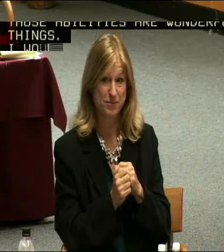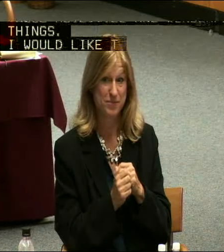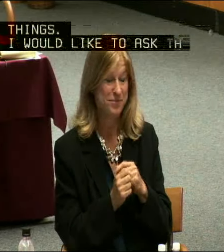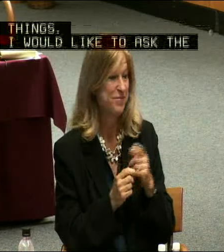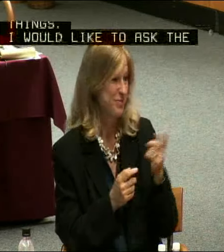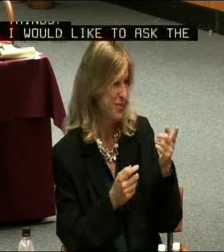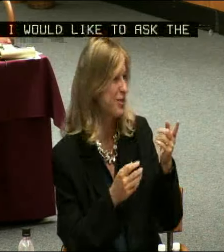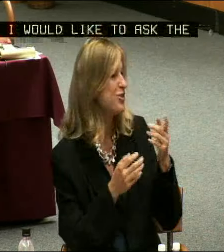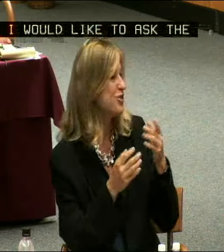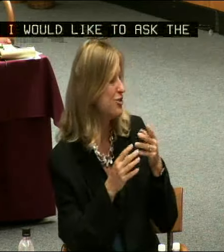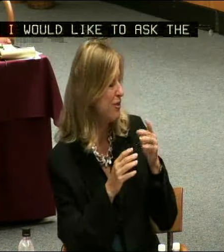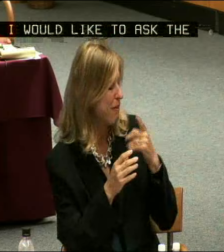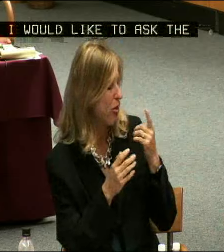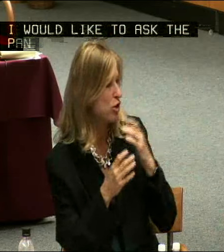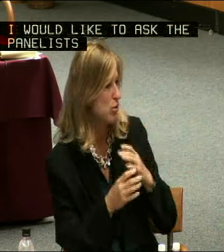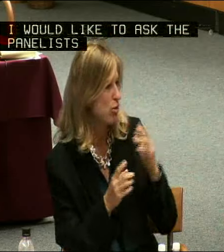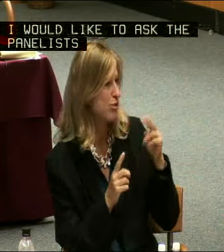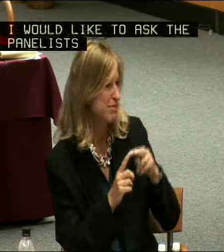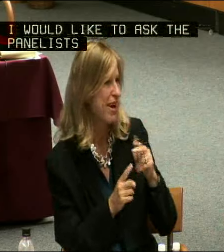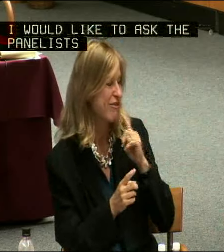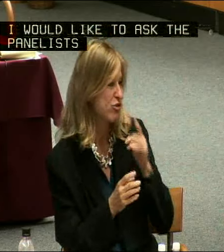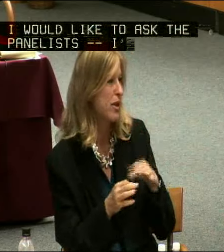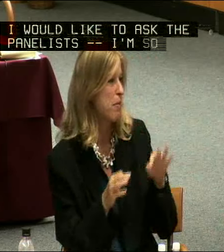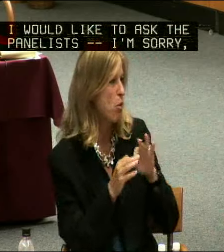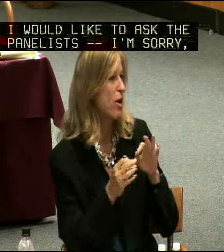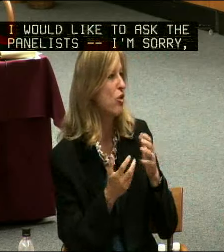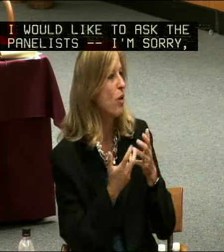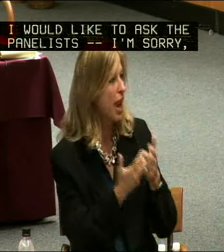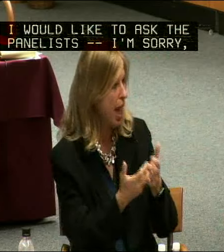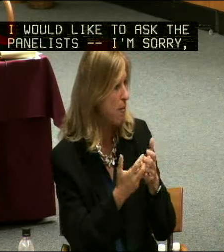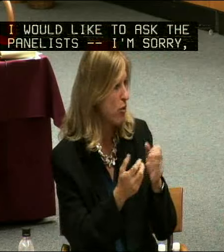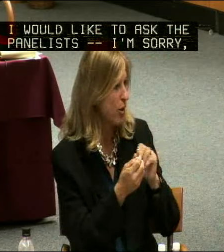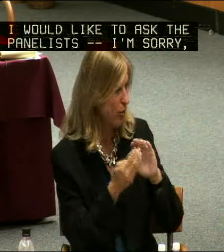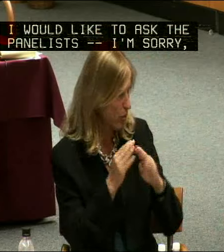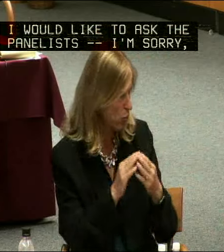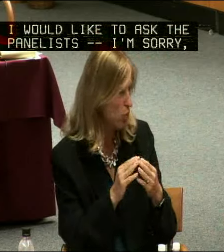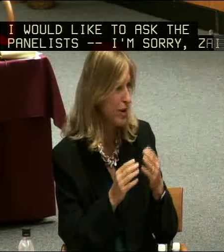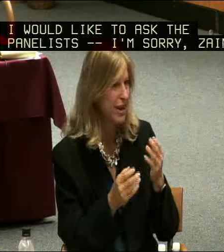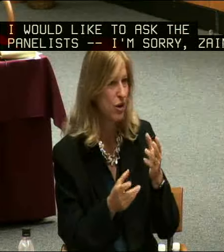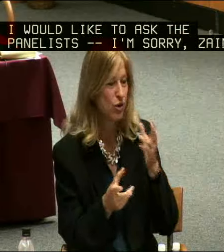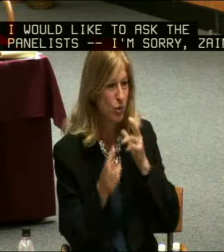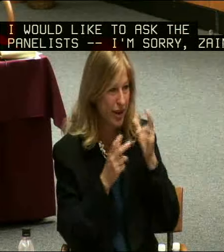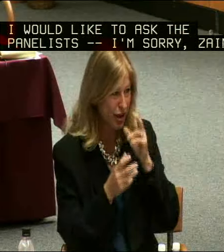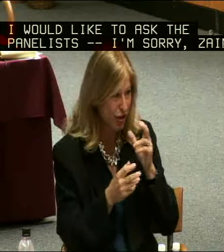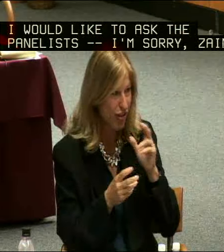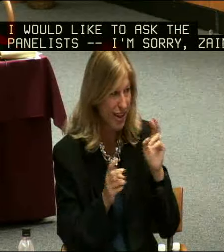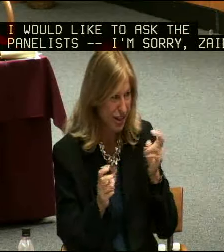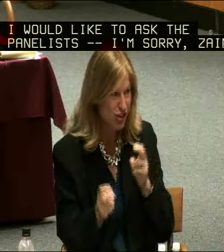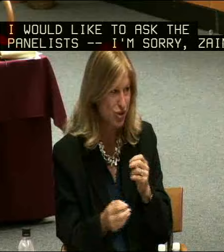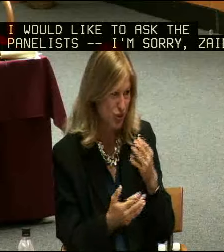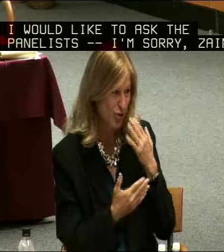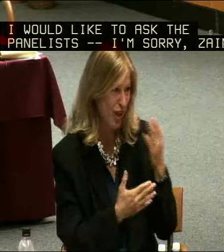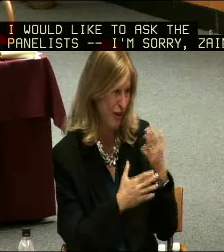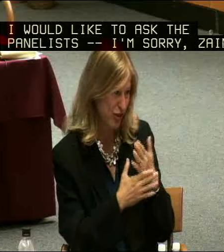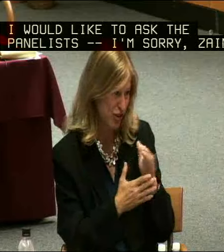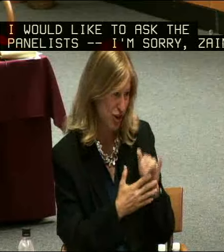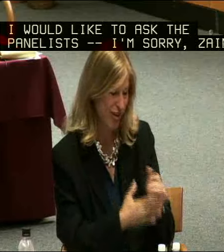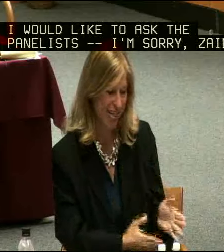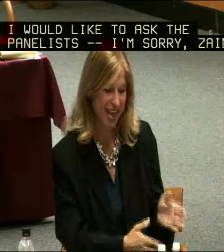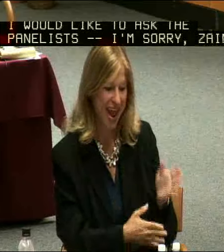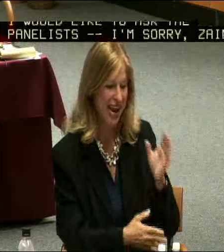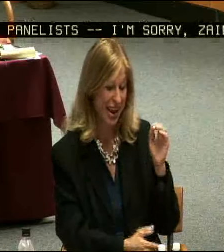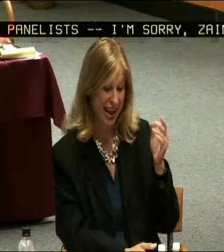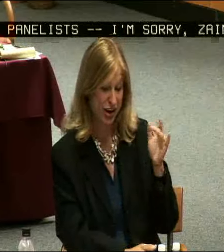Zainab, you were talking specifically about the consumer perspective and the partnership with communities